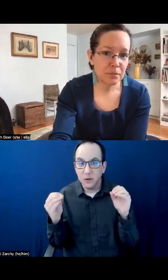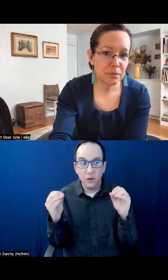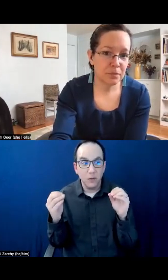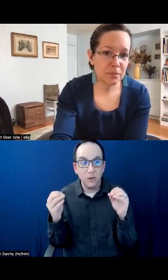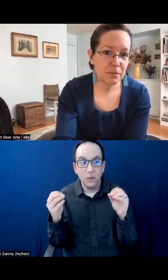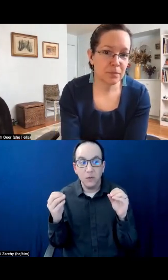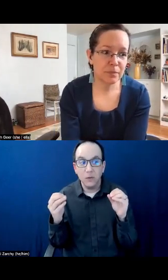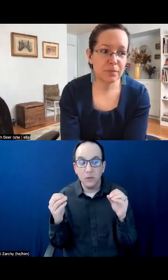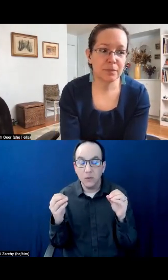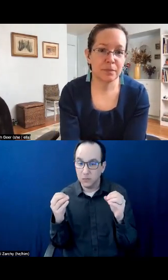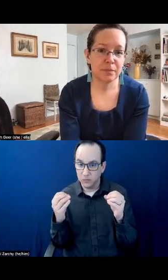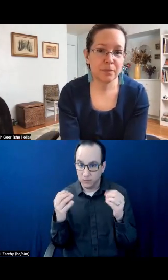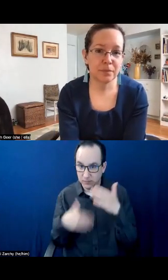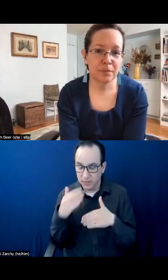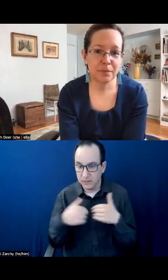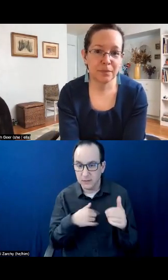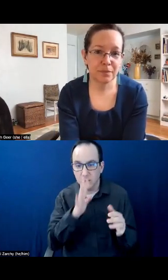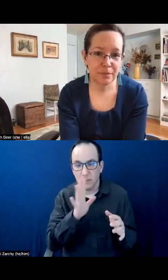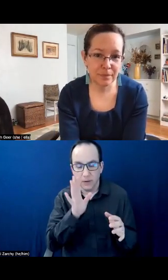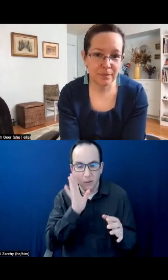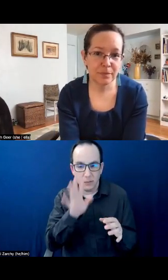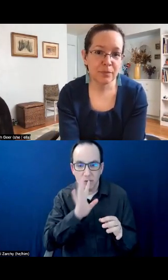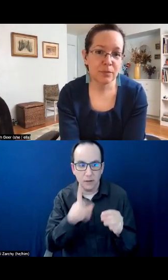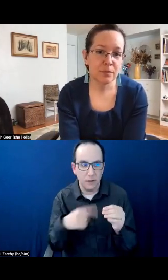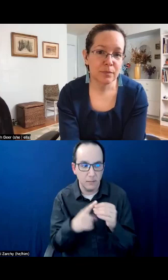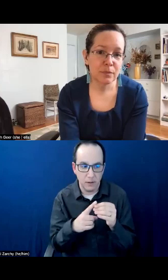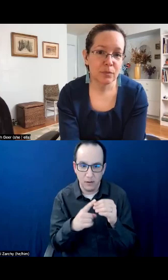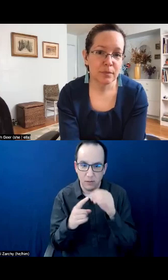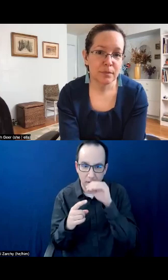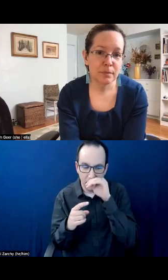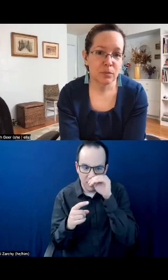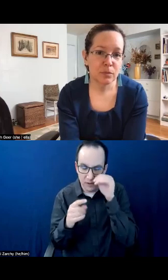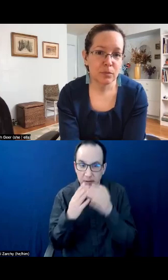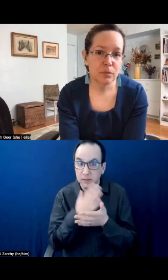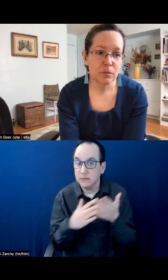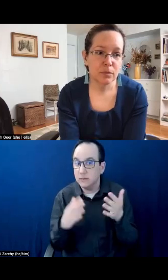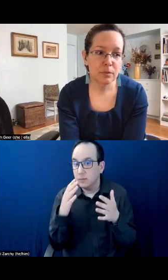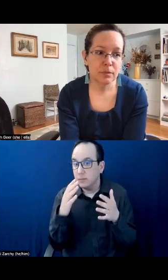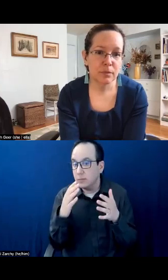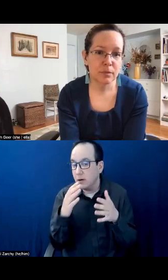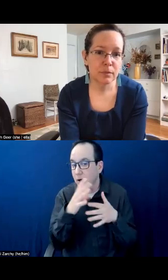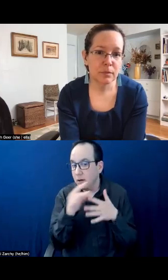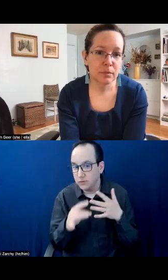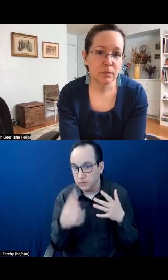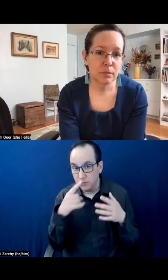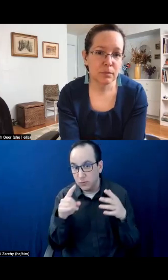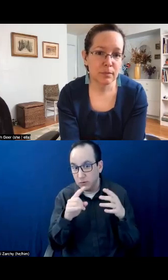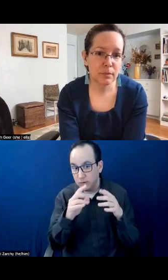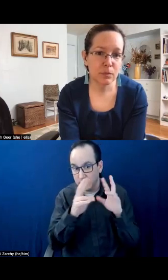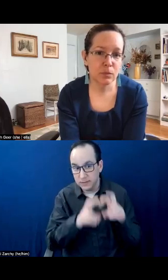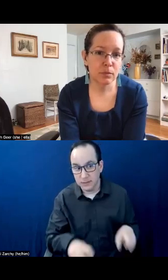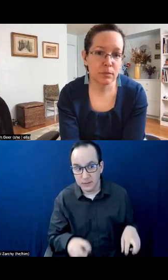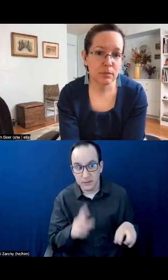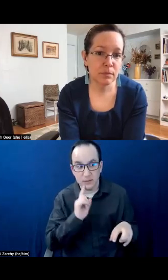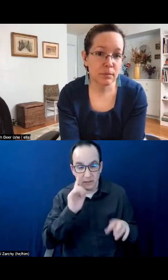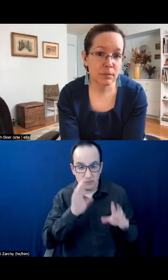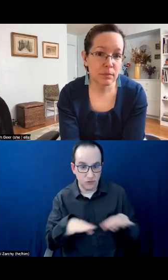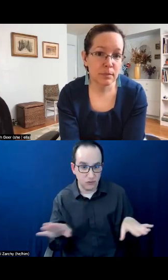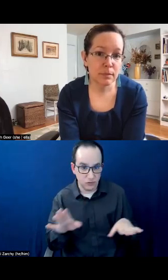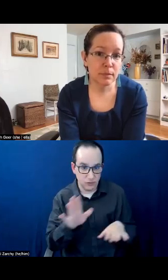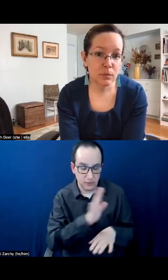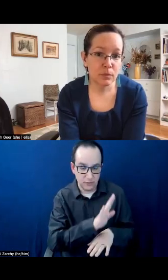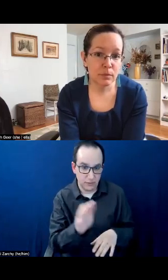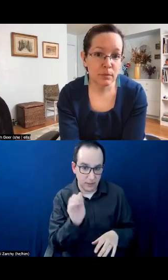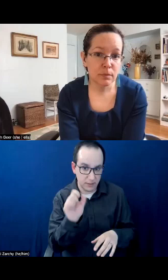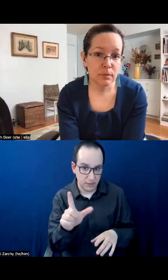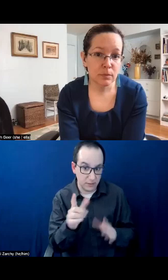Okay. So next, My portion, I will talk about some different options